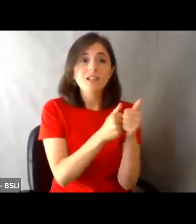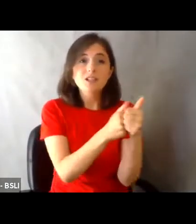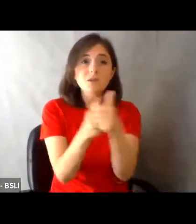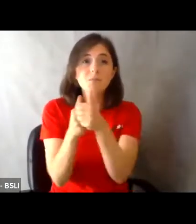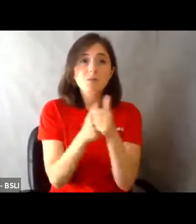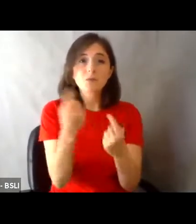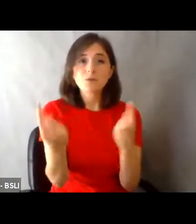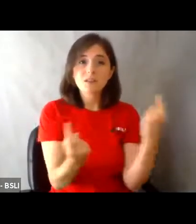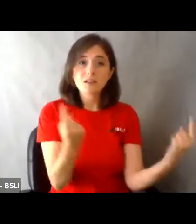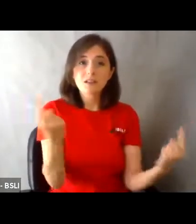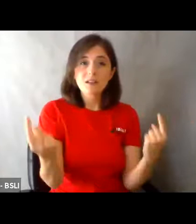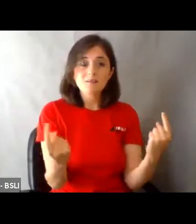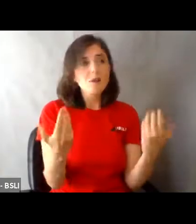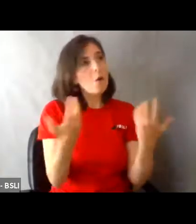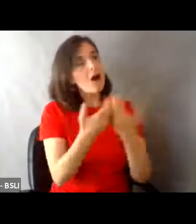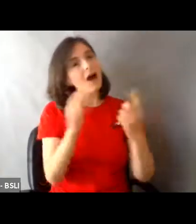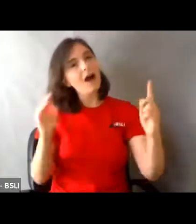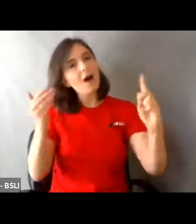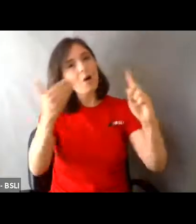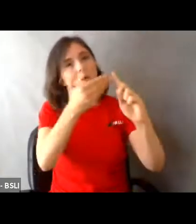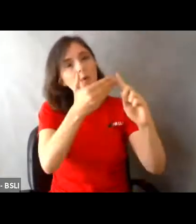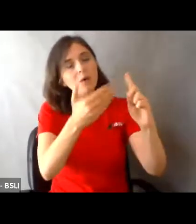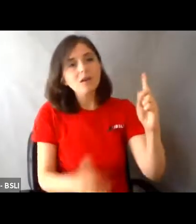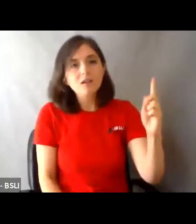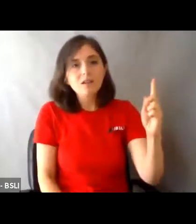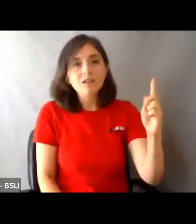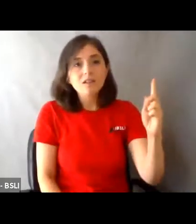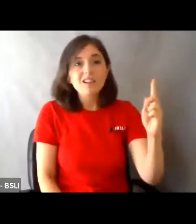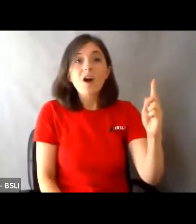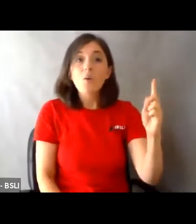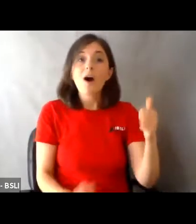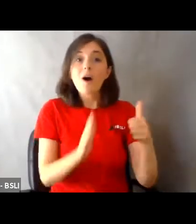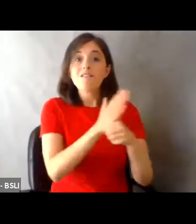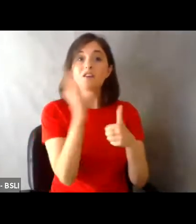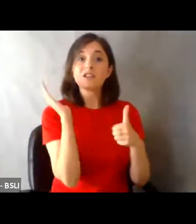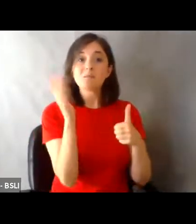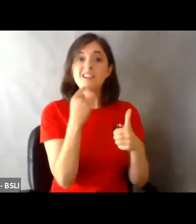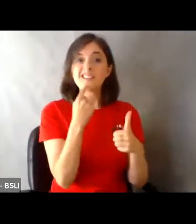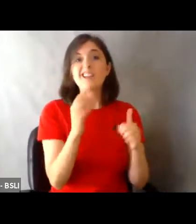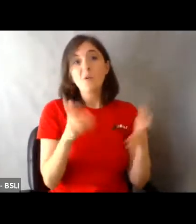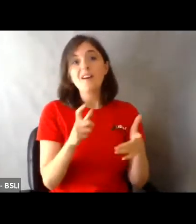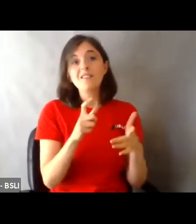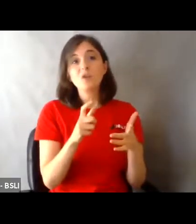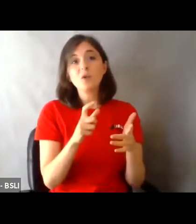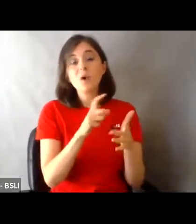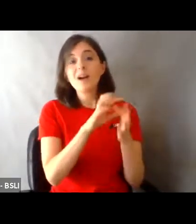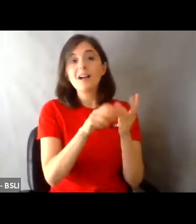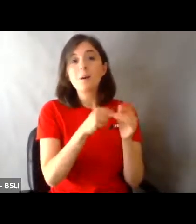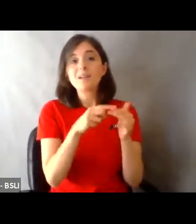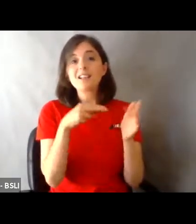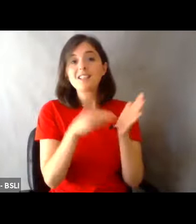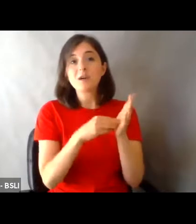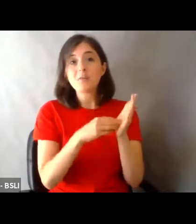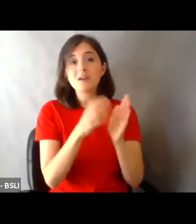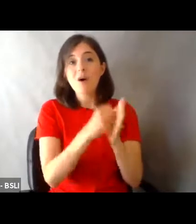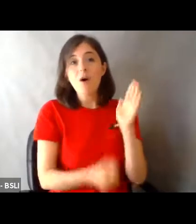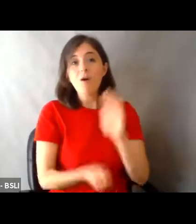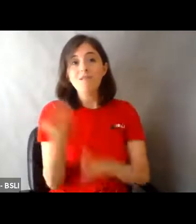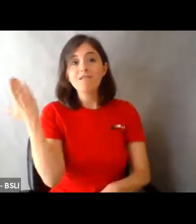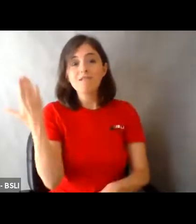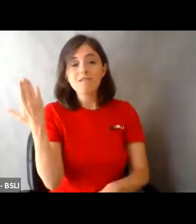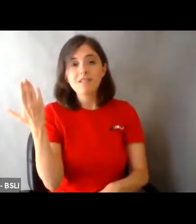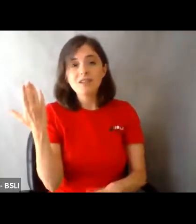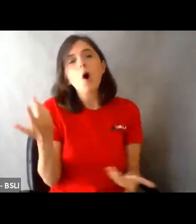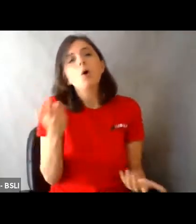there? Our first speaker talked about the need to destroy capitalism. So that's a very simple ask for us tonight, isn't